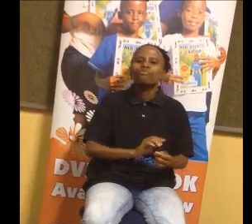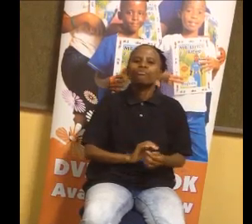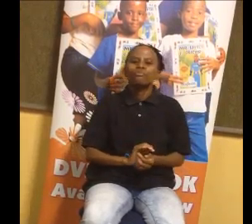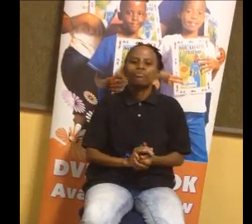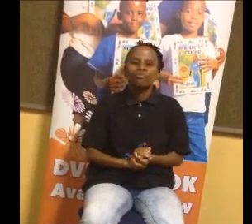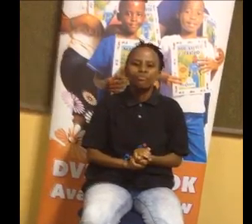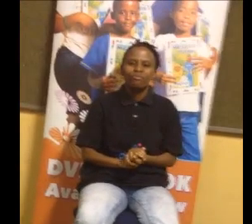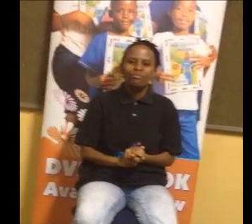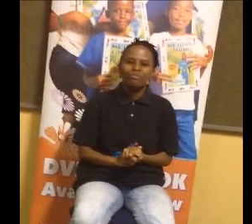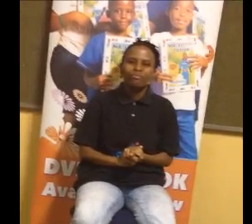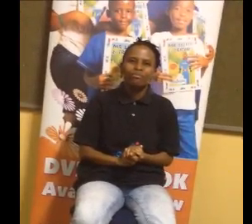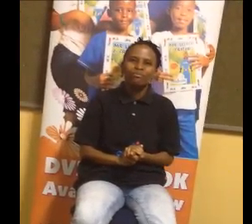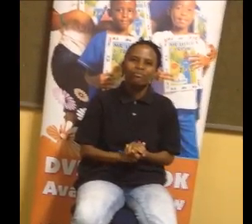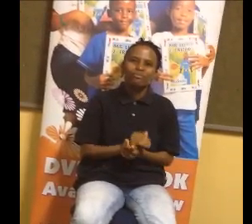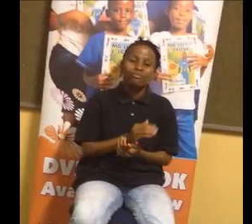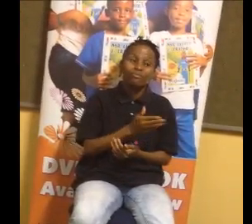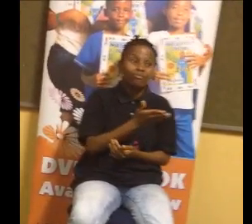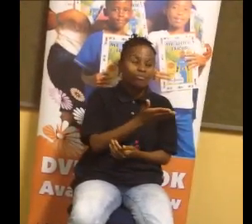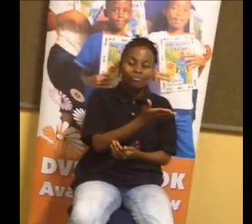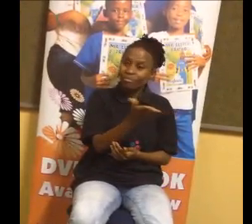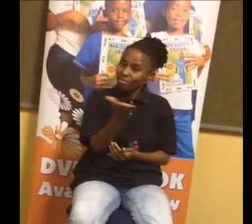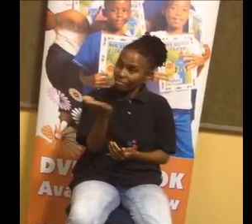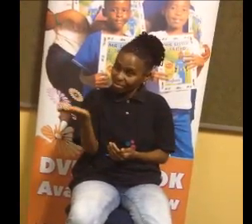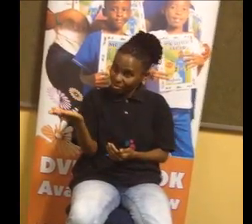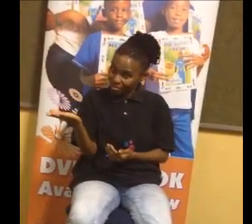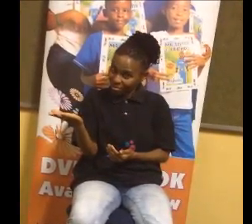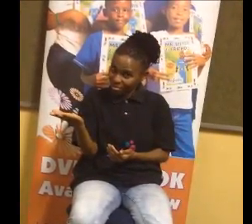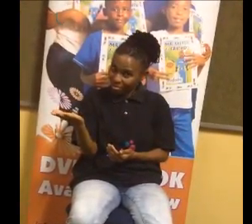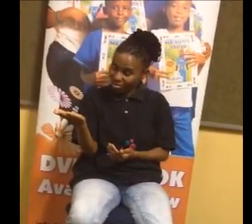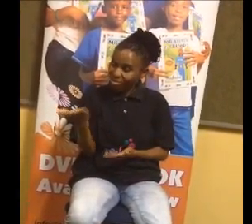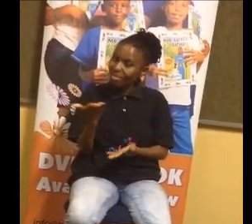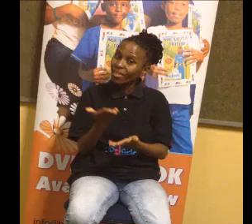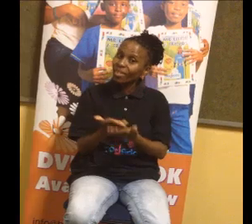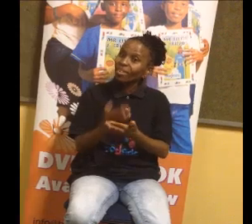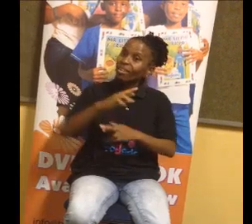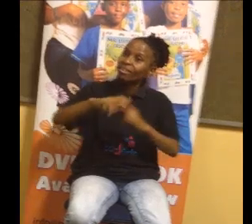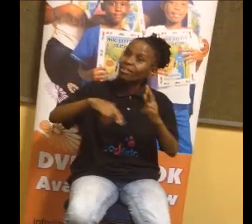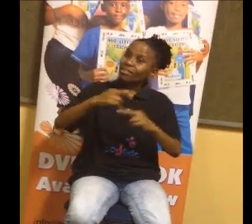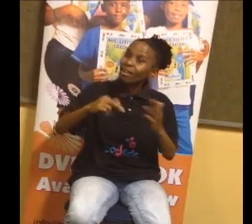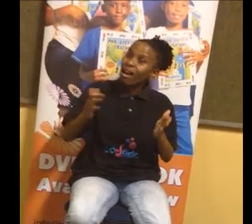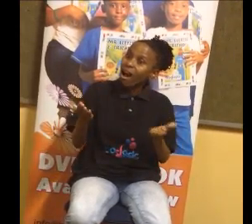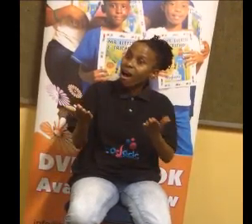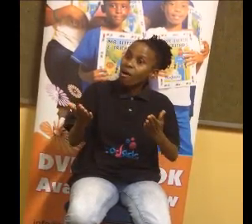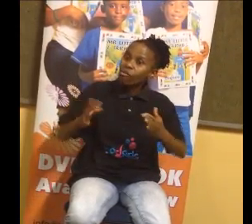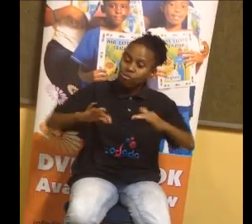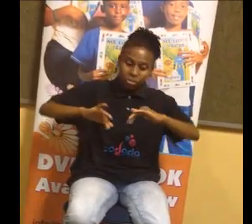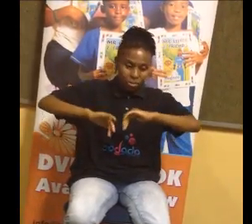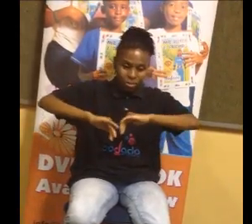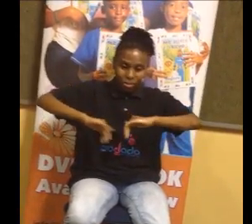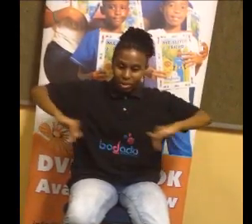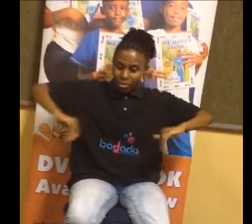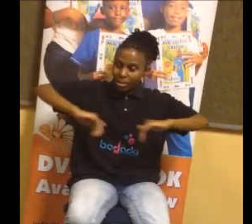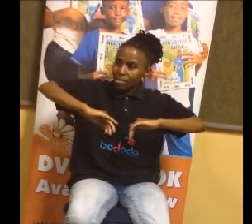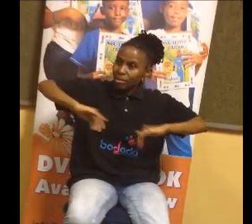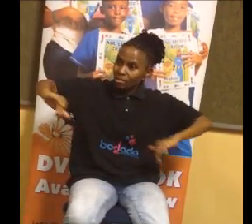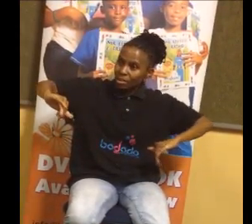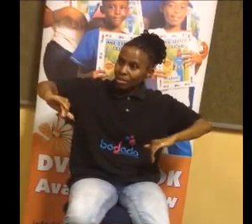You can recycle by separating your cans, paper, plastic and